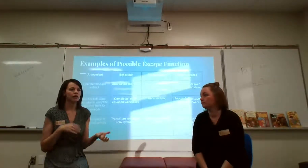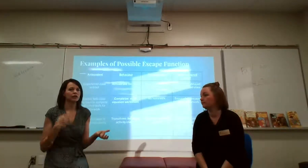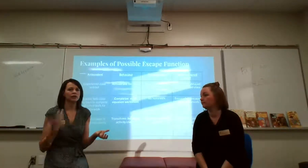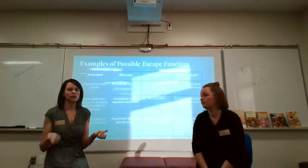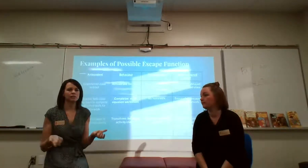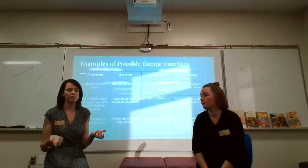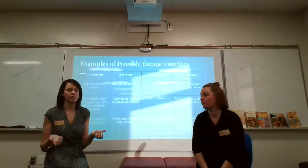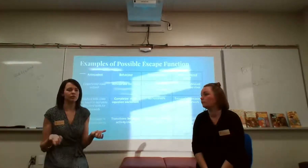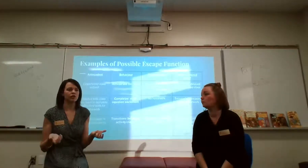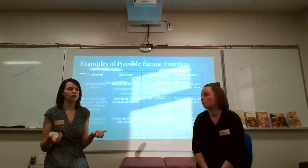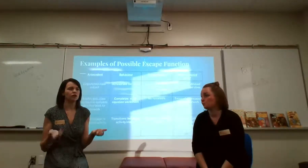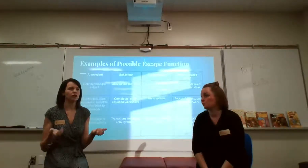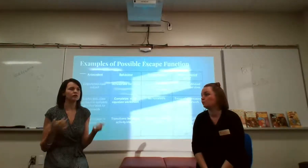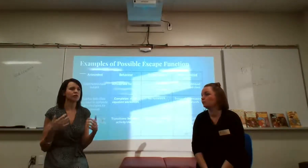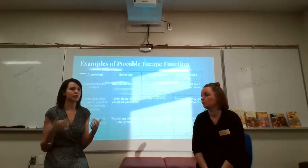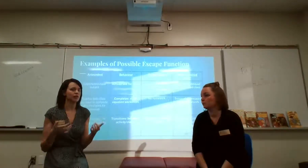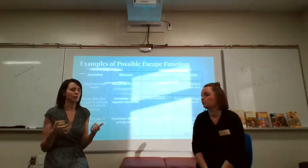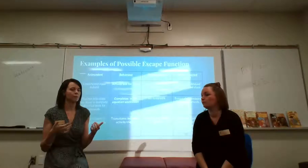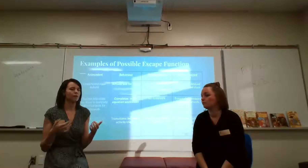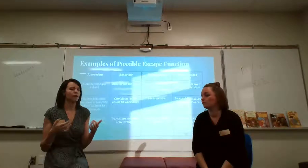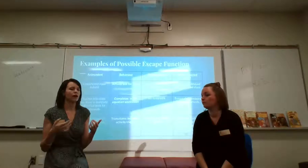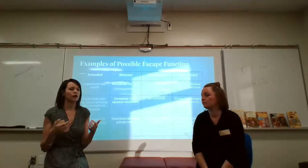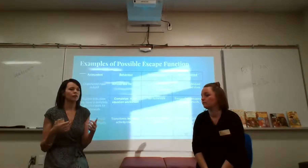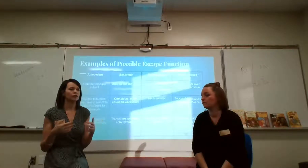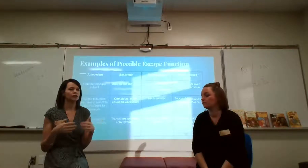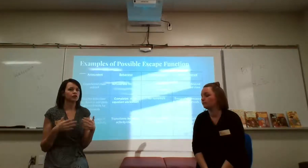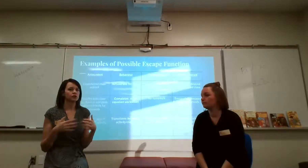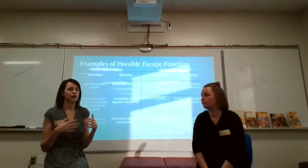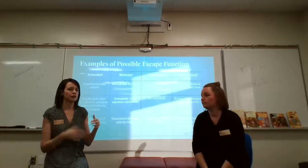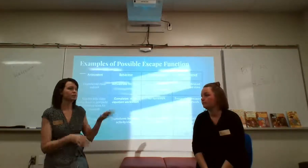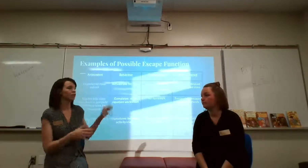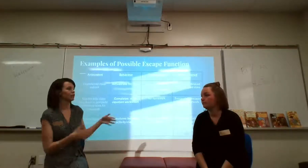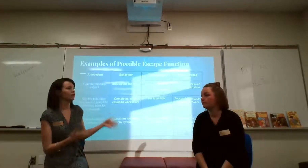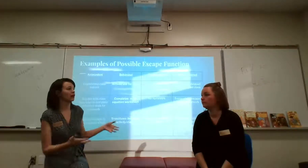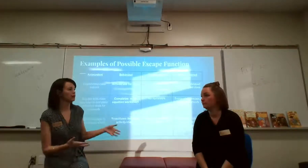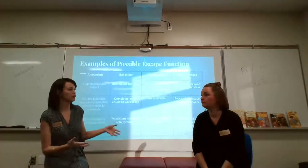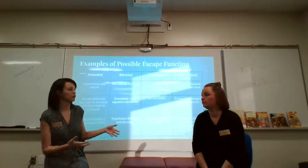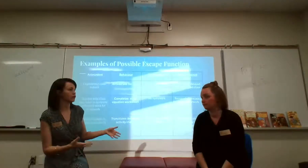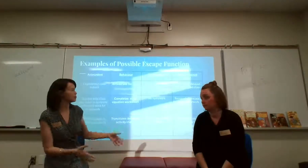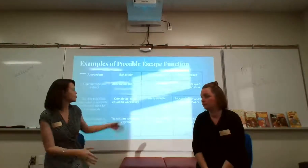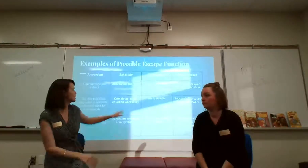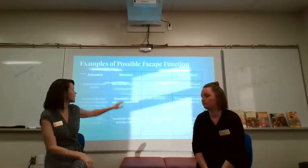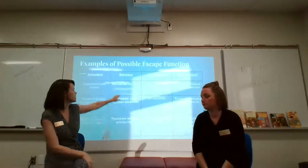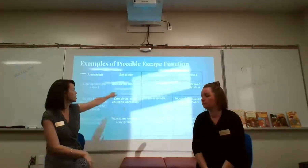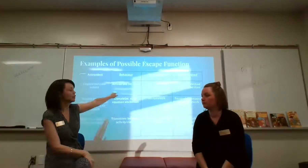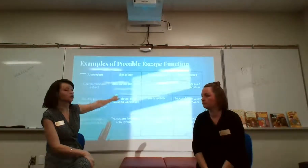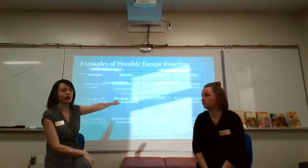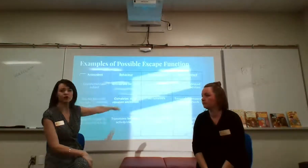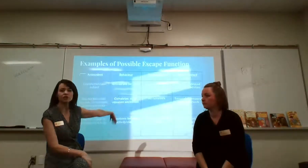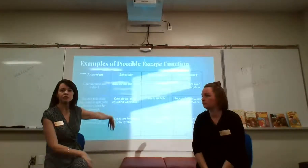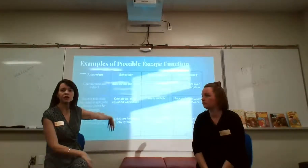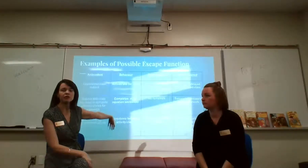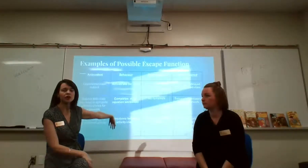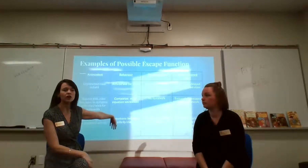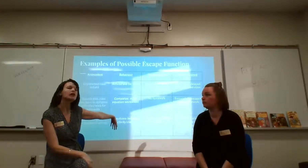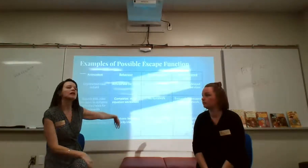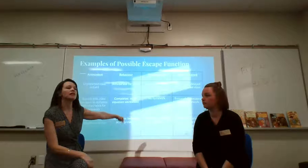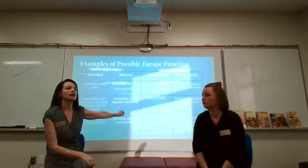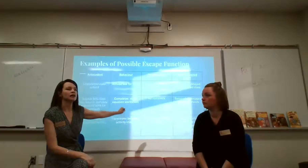or a disability for our students. Some of them it's more effective for them to engage in a challenging behavior than it